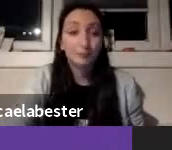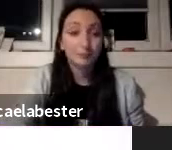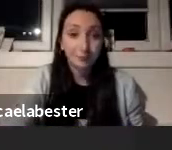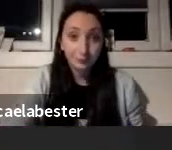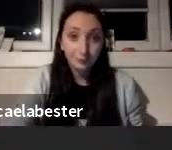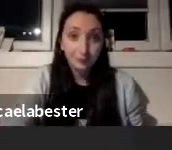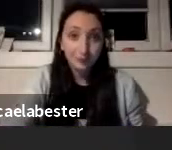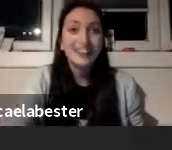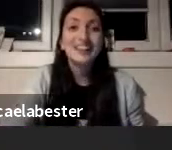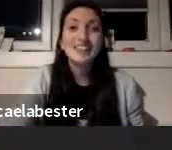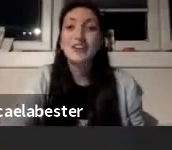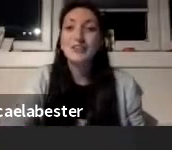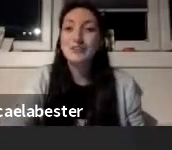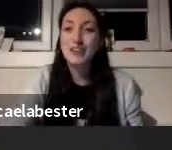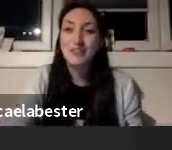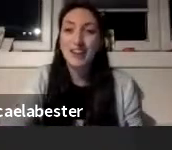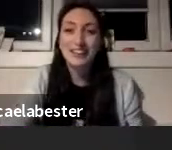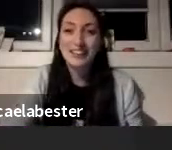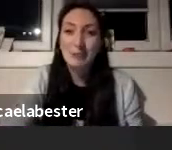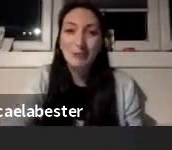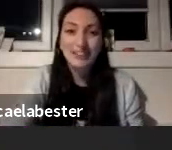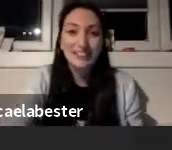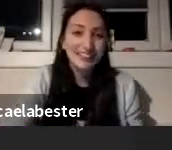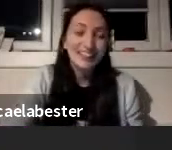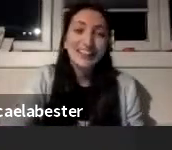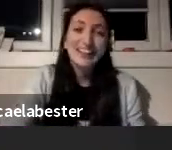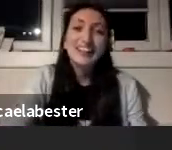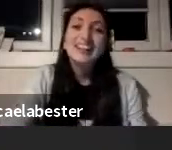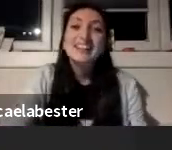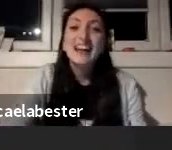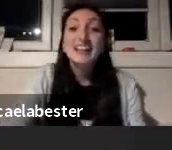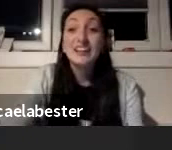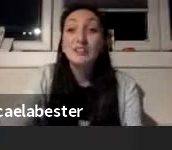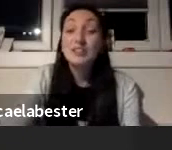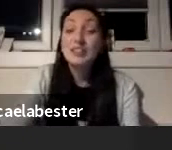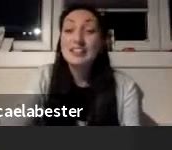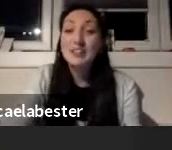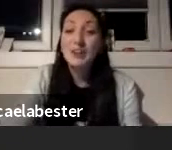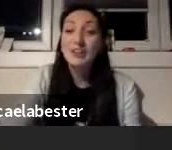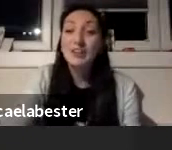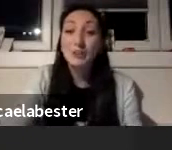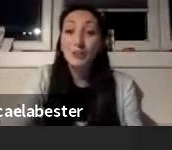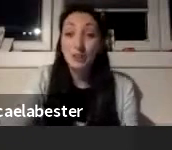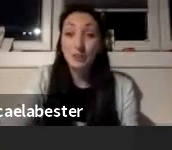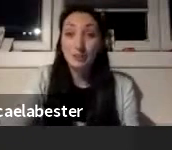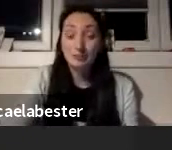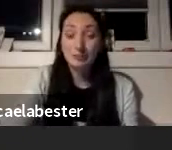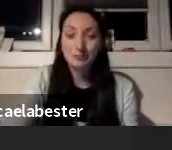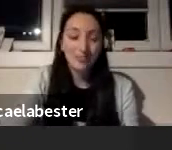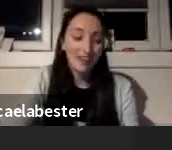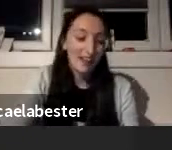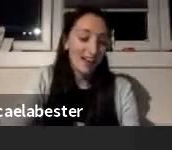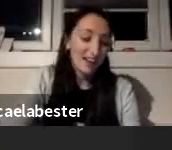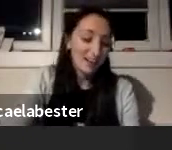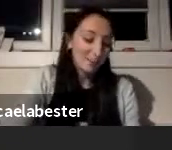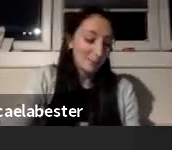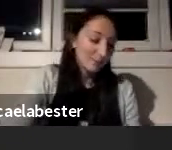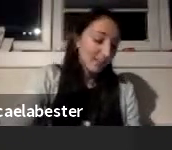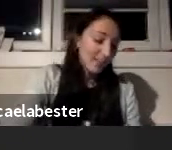particular. So, fun fact number one, sign language is not universal.